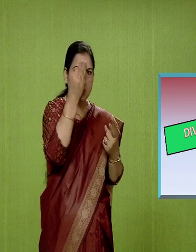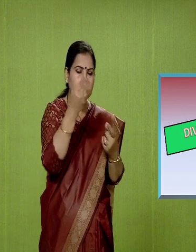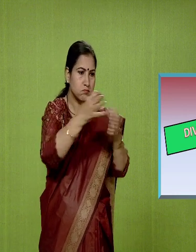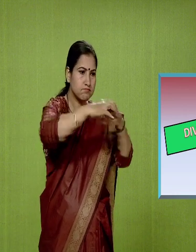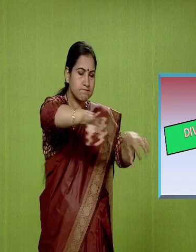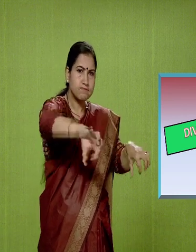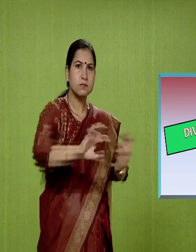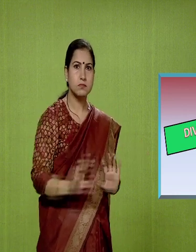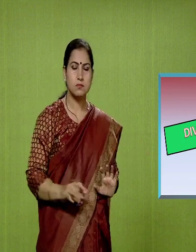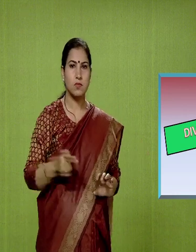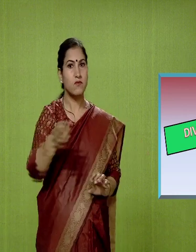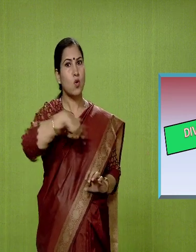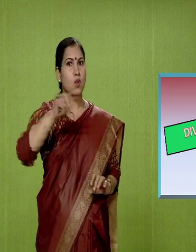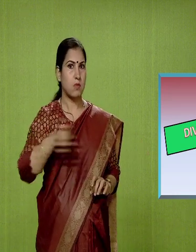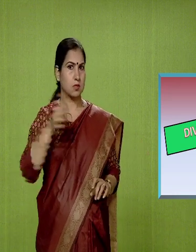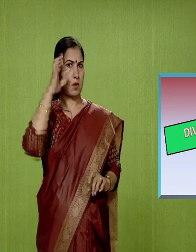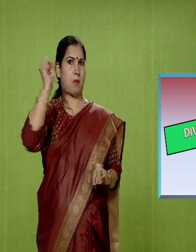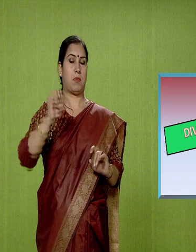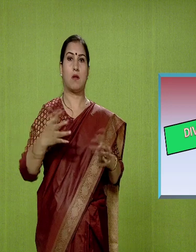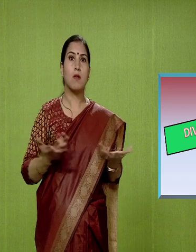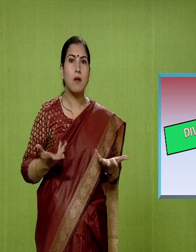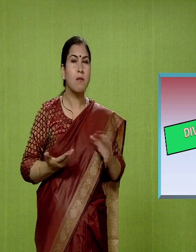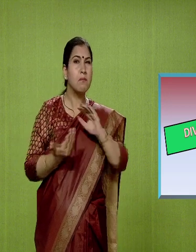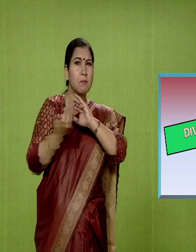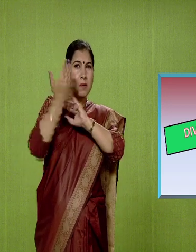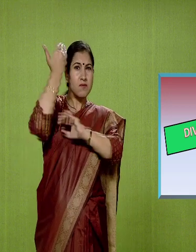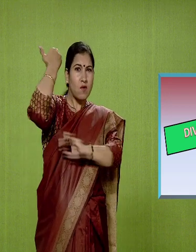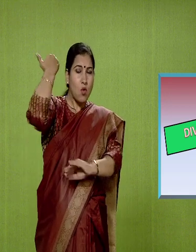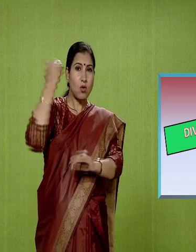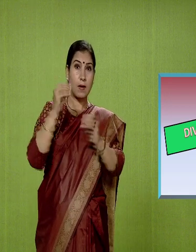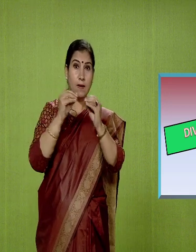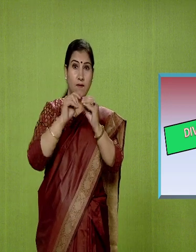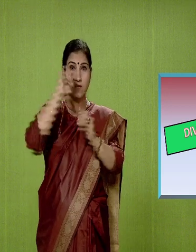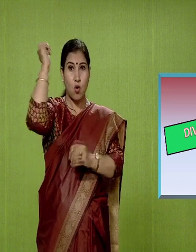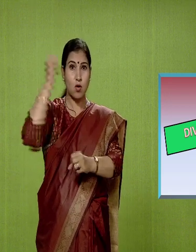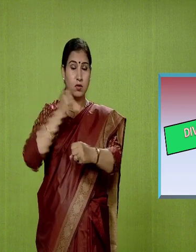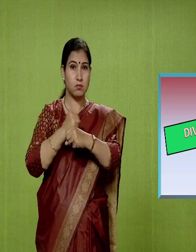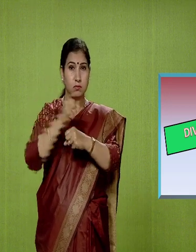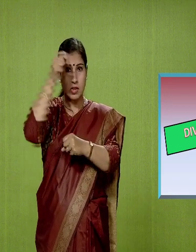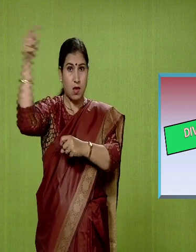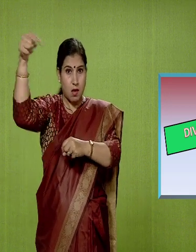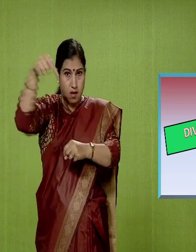We should remember that before the coming of British to India,